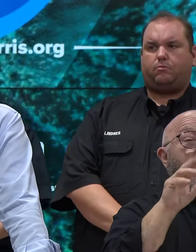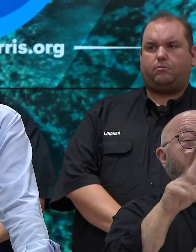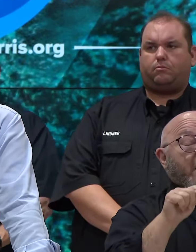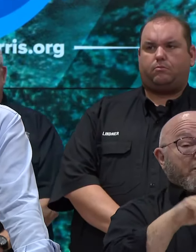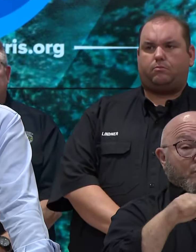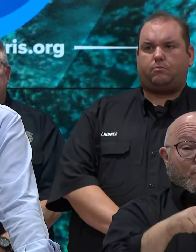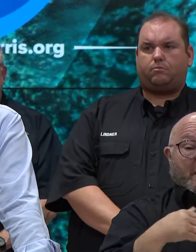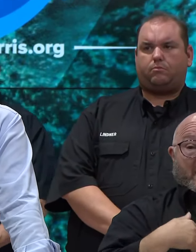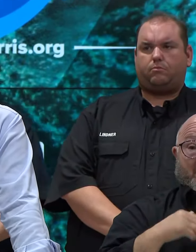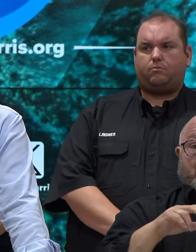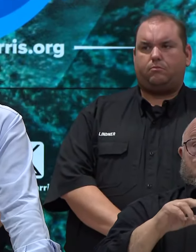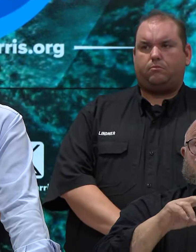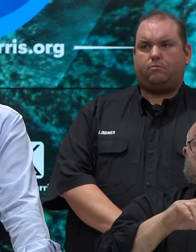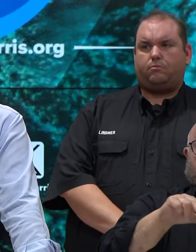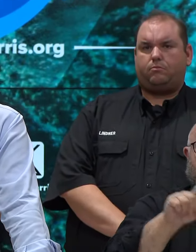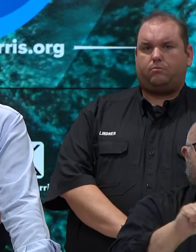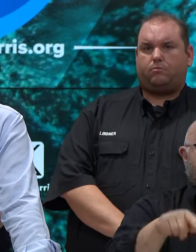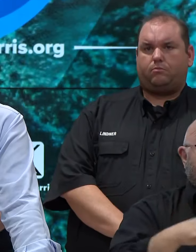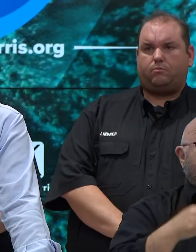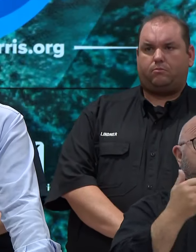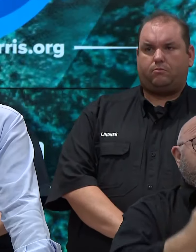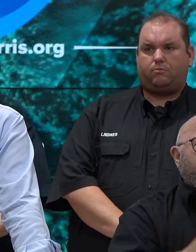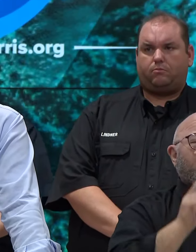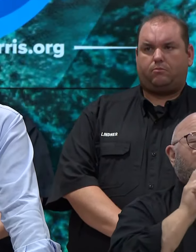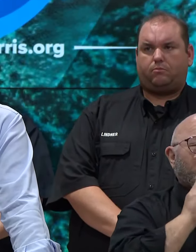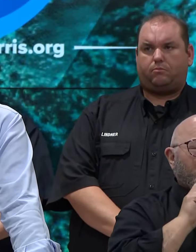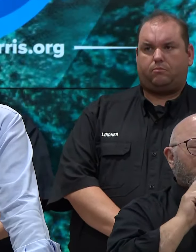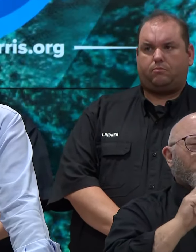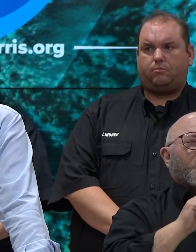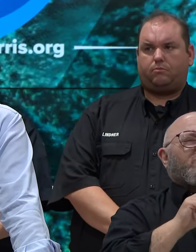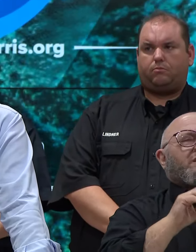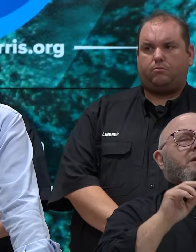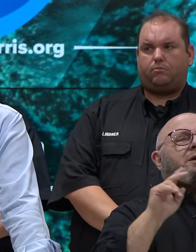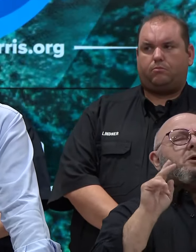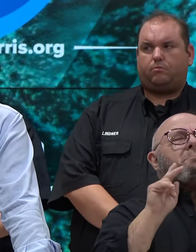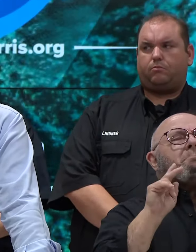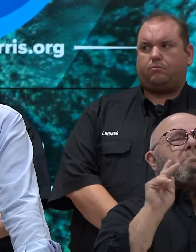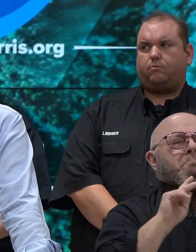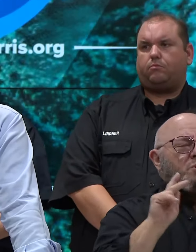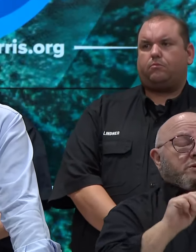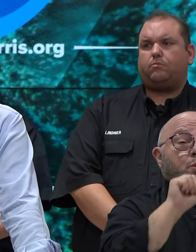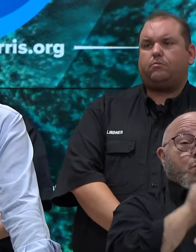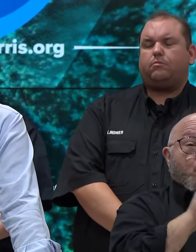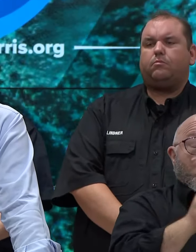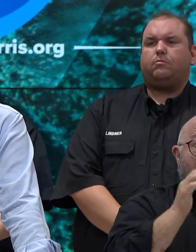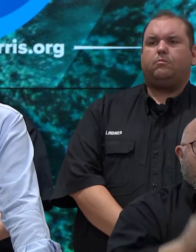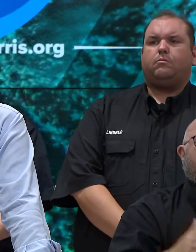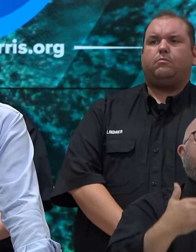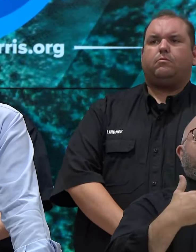storm like this, every Houston area CenterPoint employee has a role in helping get